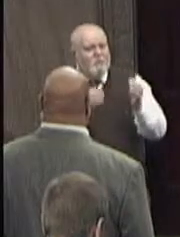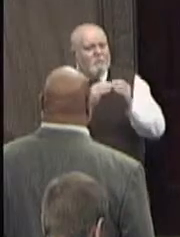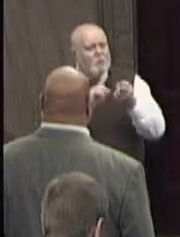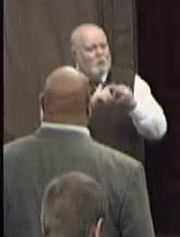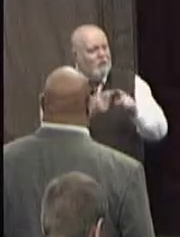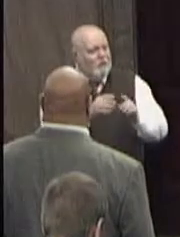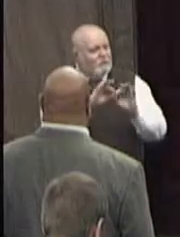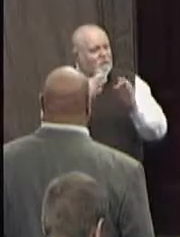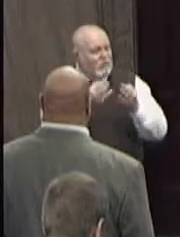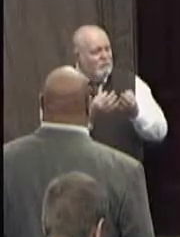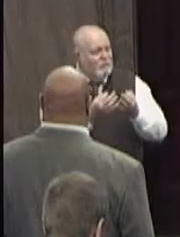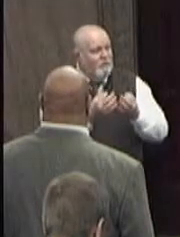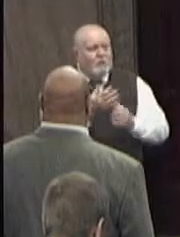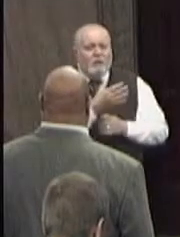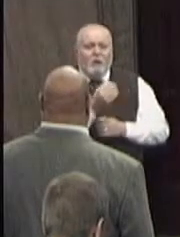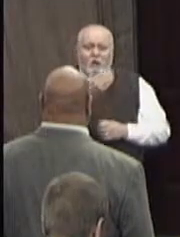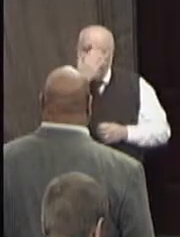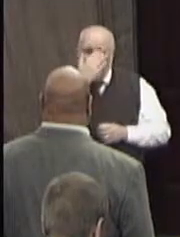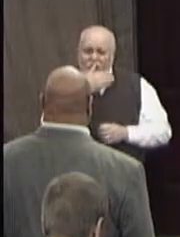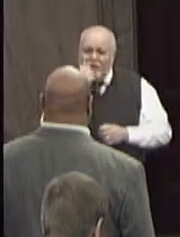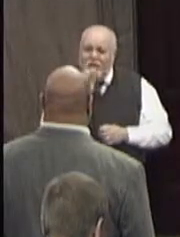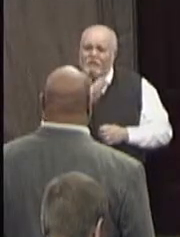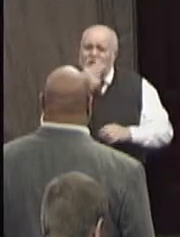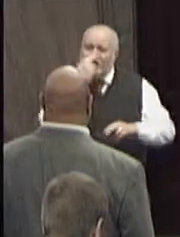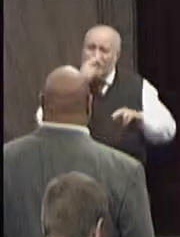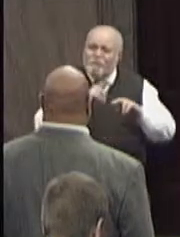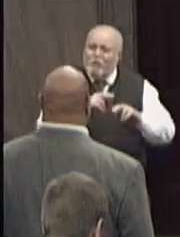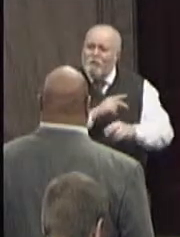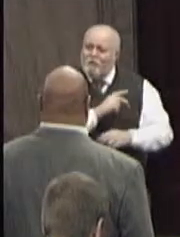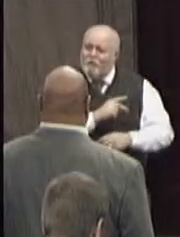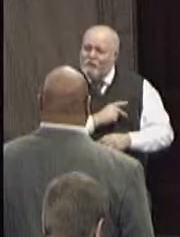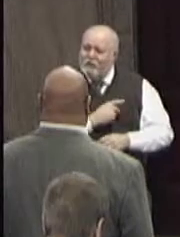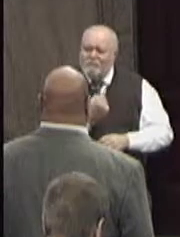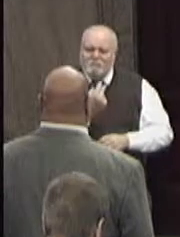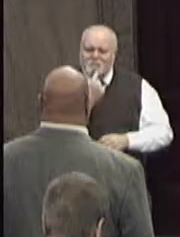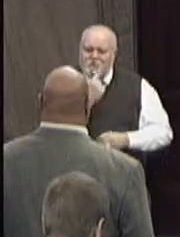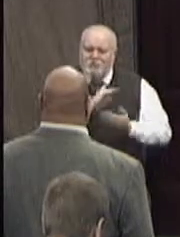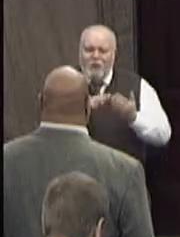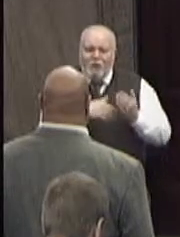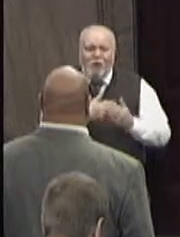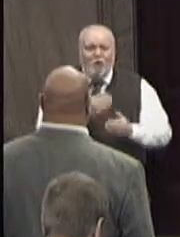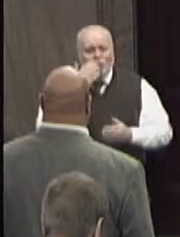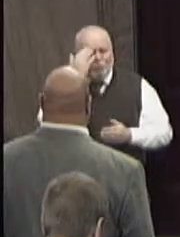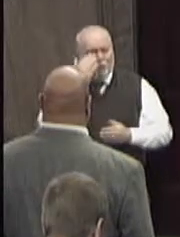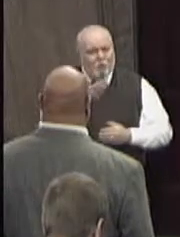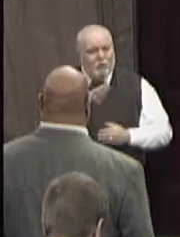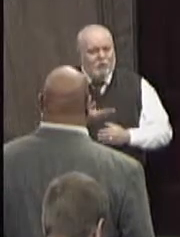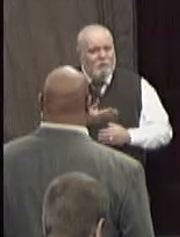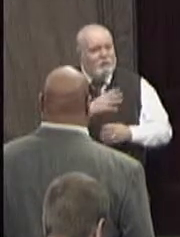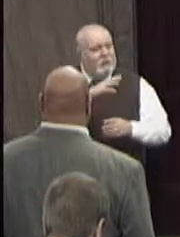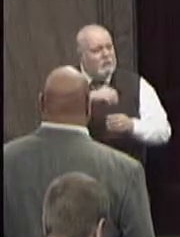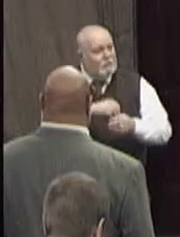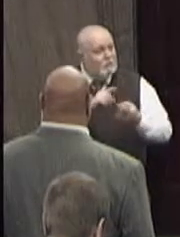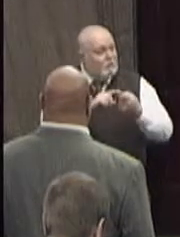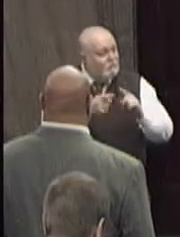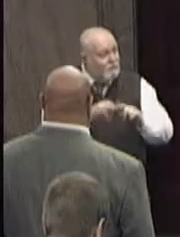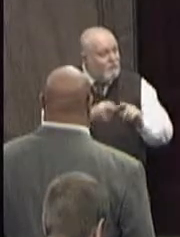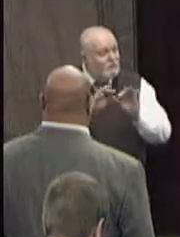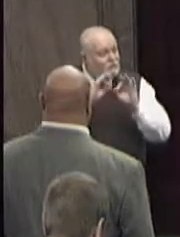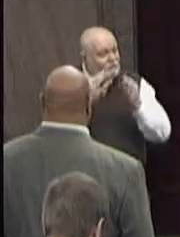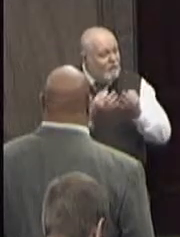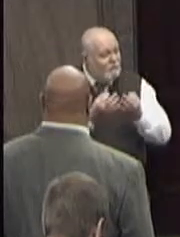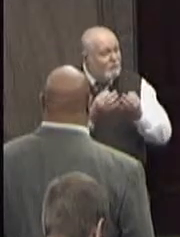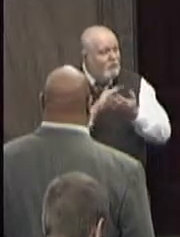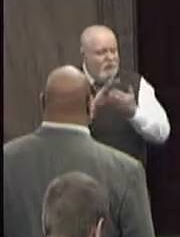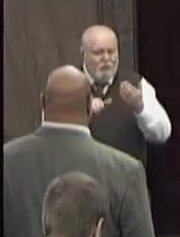members. And whereas Jeffrey's fun personality and kindness will be missed by all who knew him, including friends, relatives,